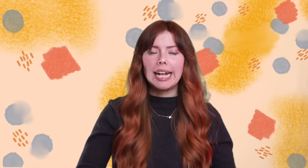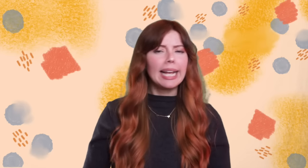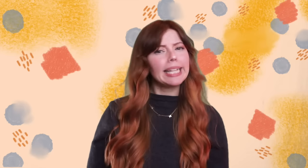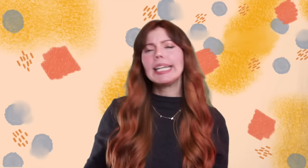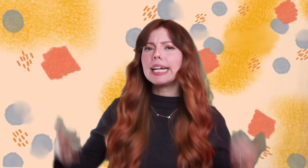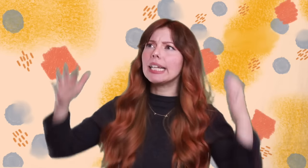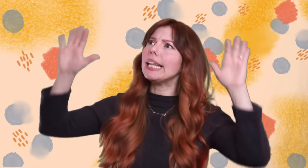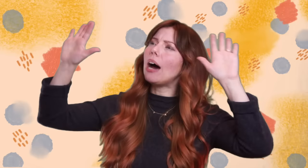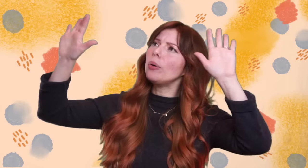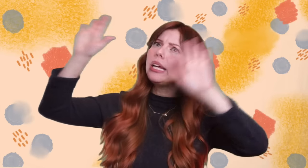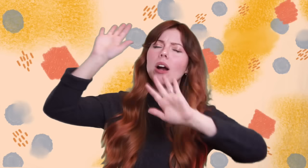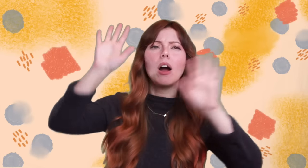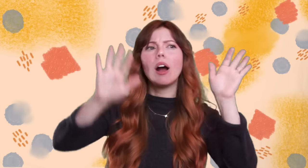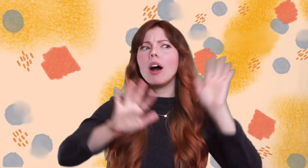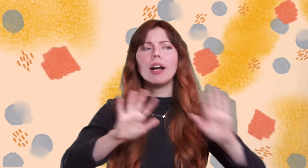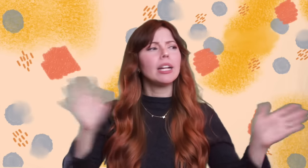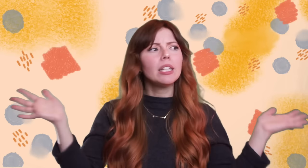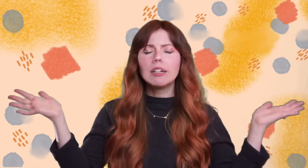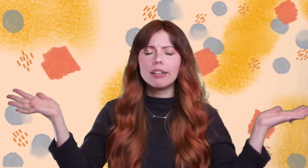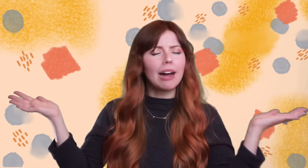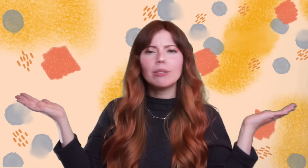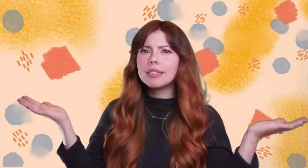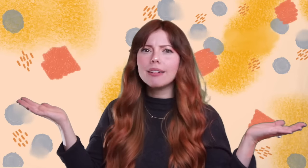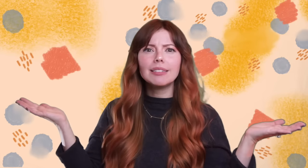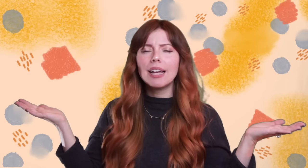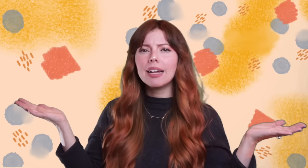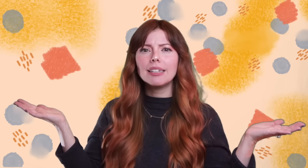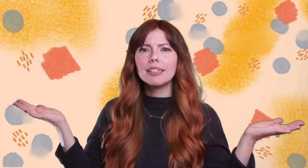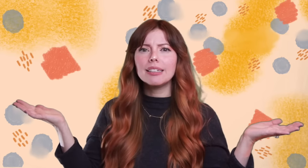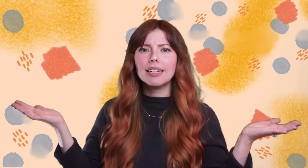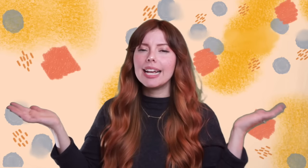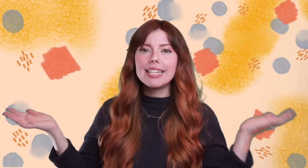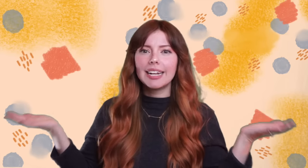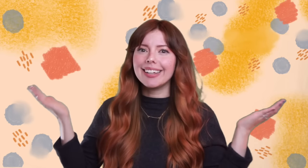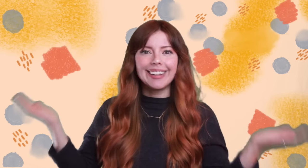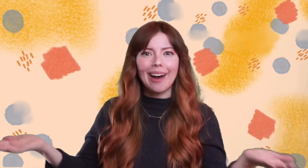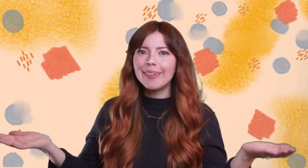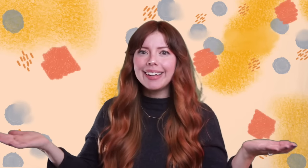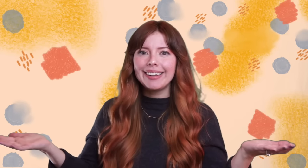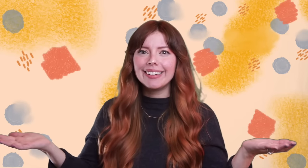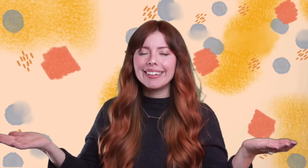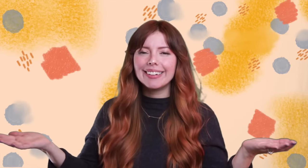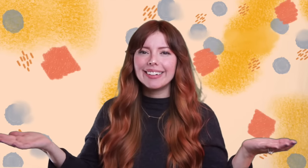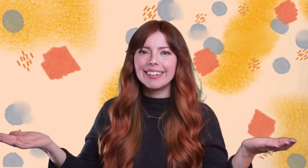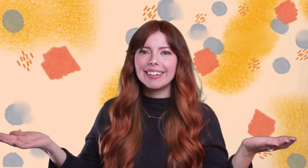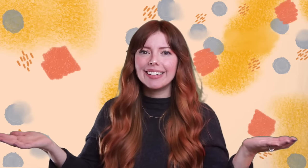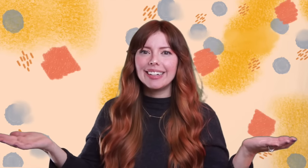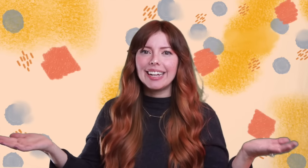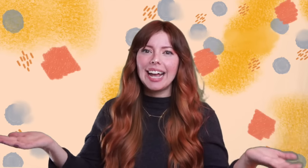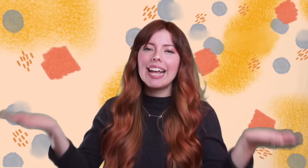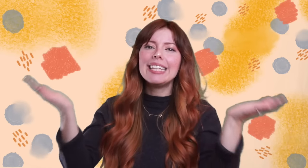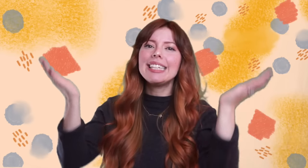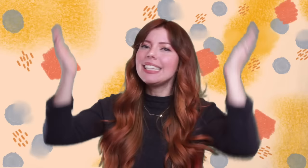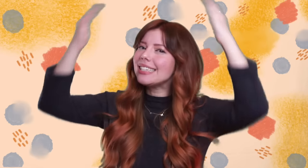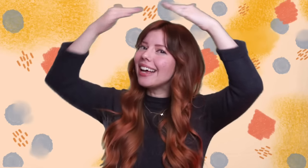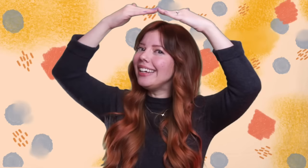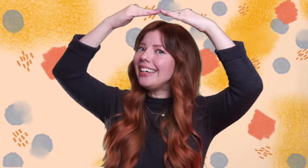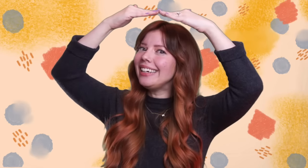Whoosh. Is it cloudy? Are there clouds outside? Is it cloudy? Is it sunny?